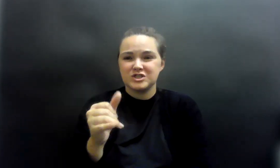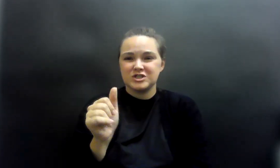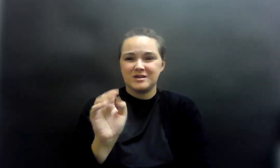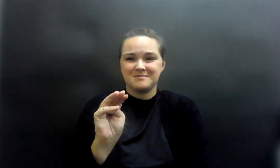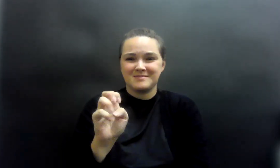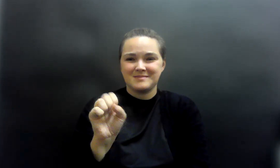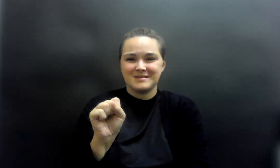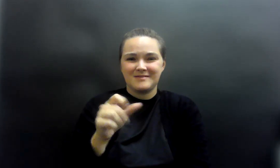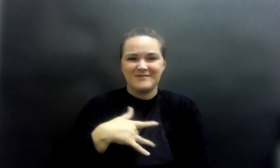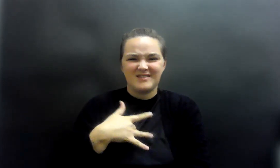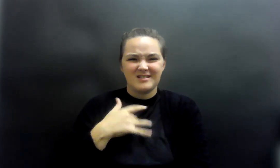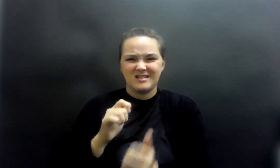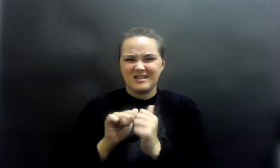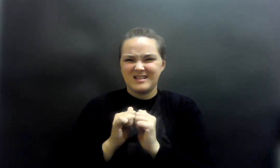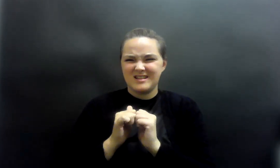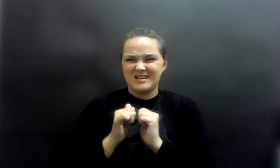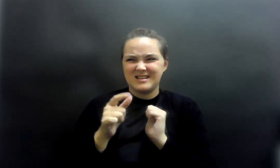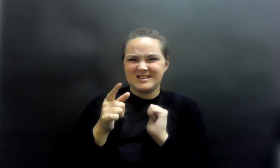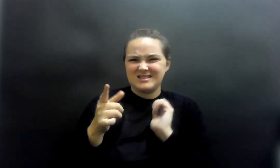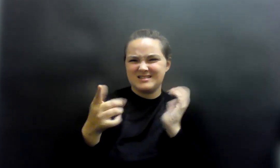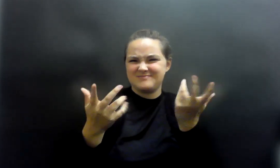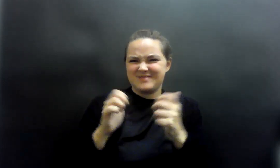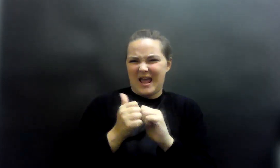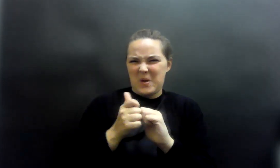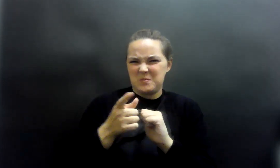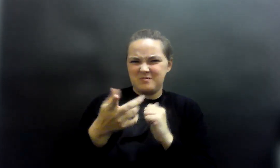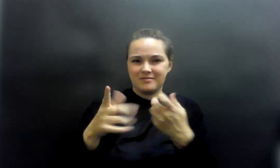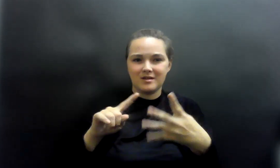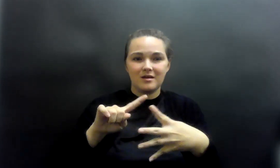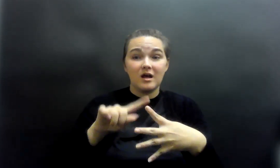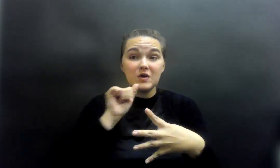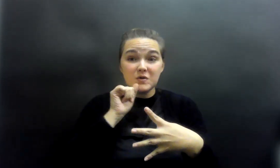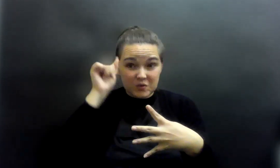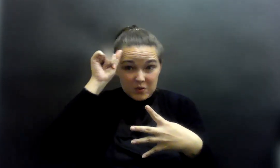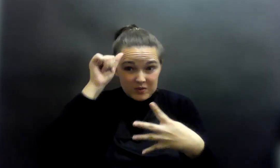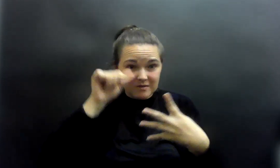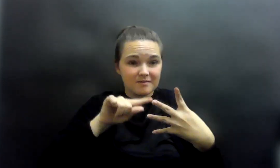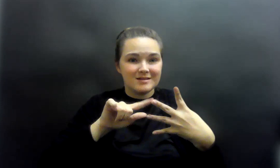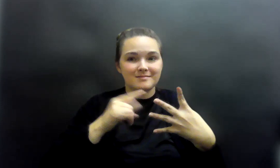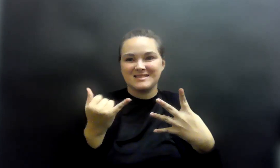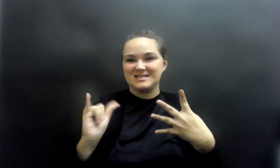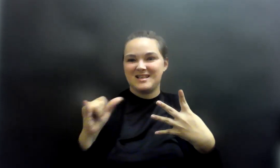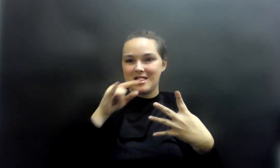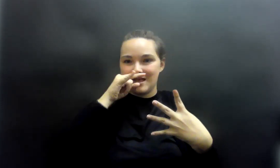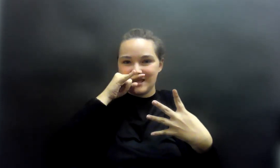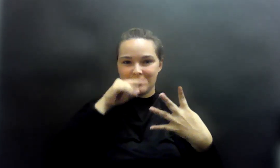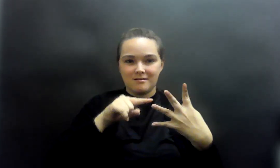James feels like he's A. an adult, B. still a kid, C. treated like an